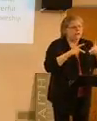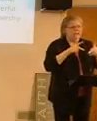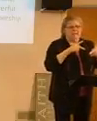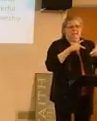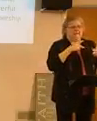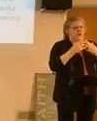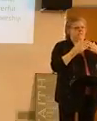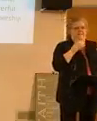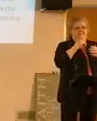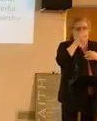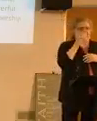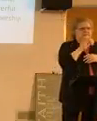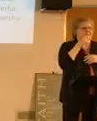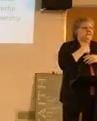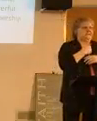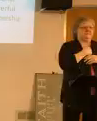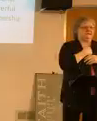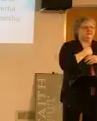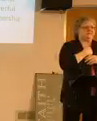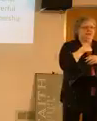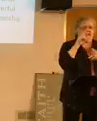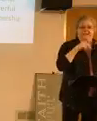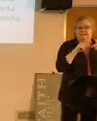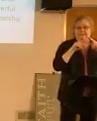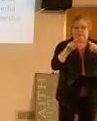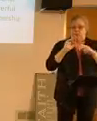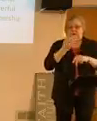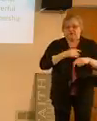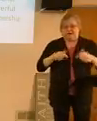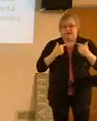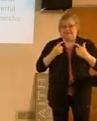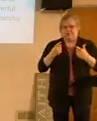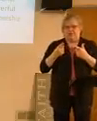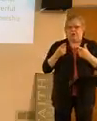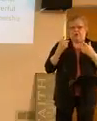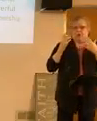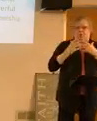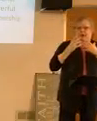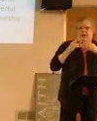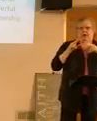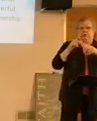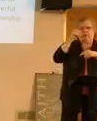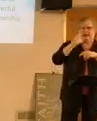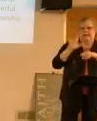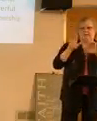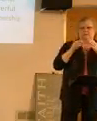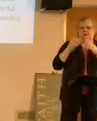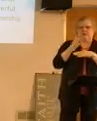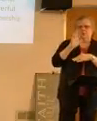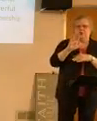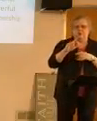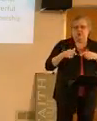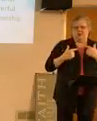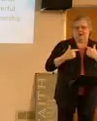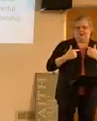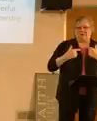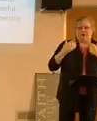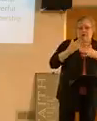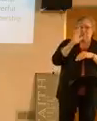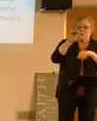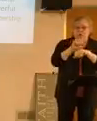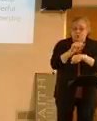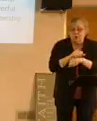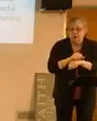perhaps as people are watching our life, who say, wow, look what God is doing in and through your life, through your